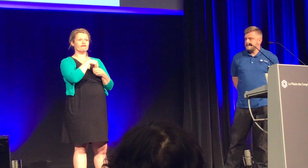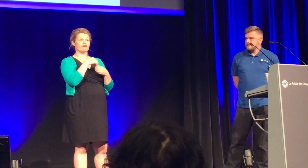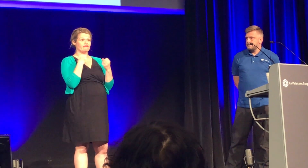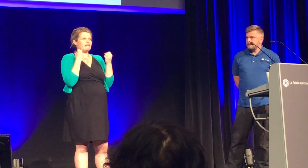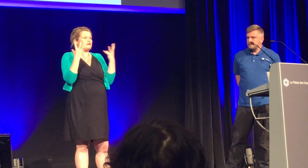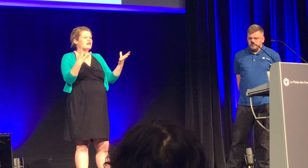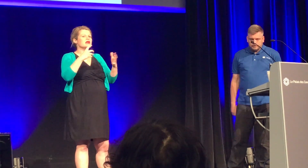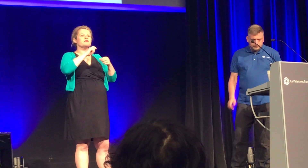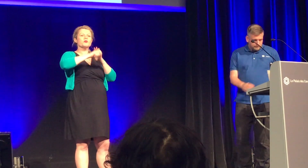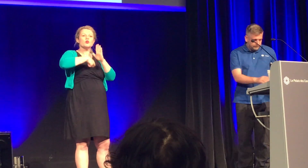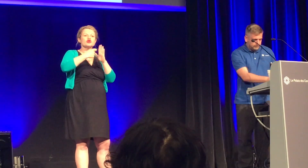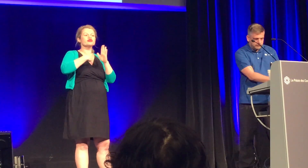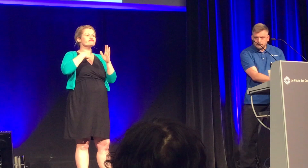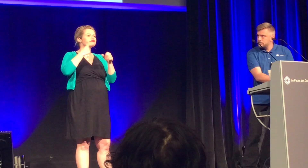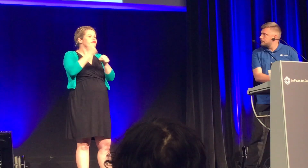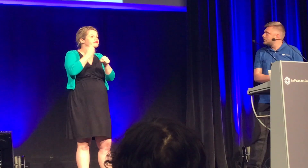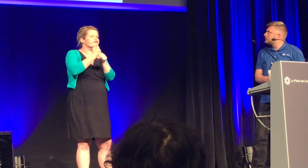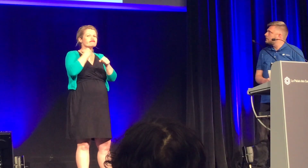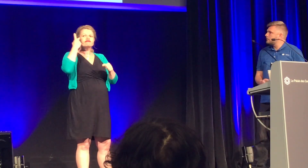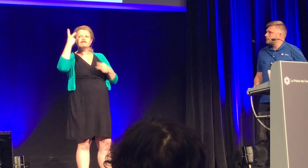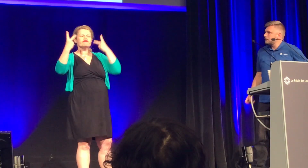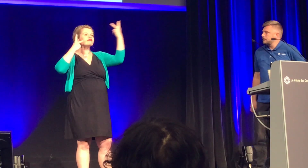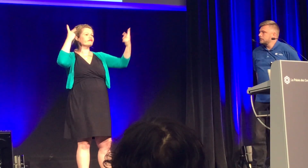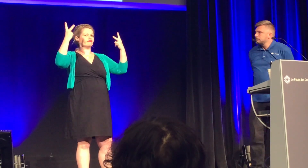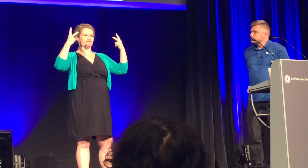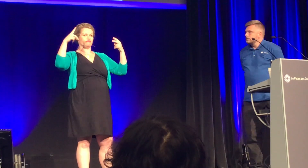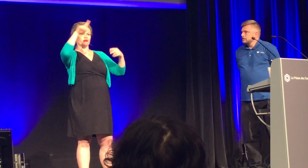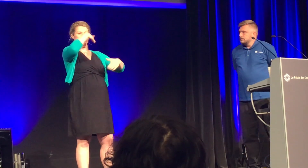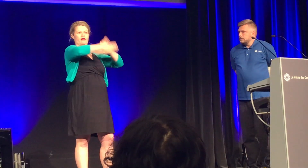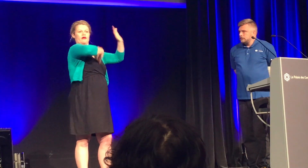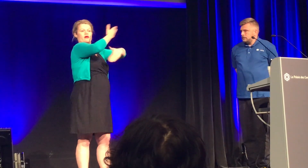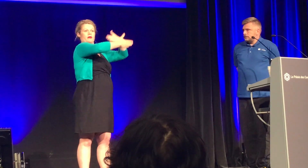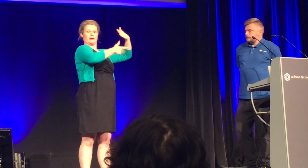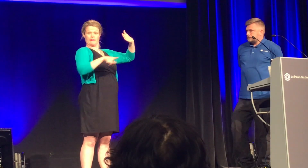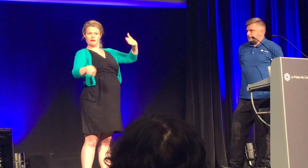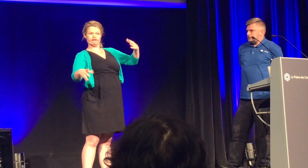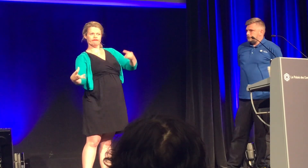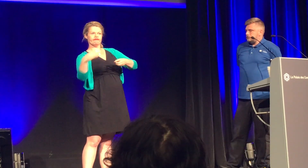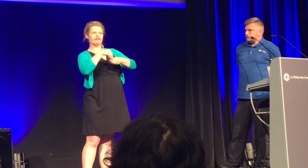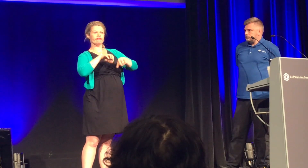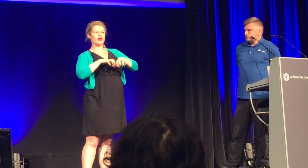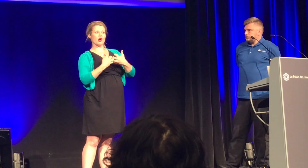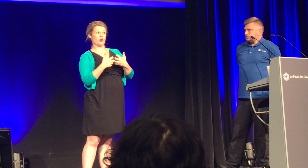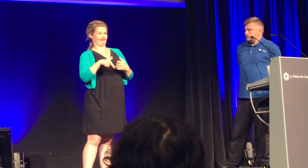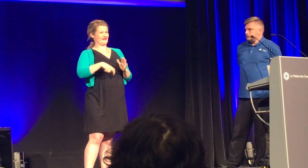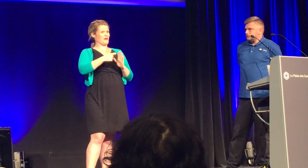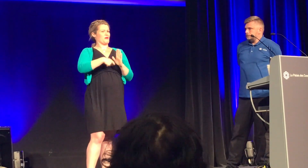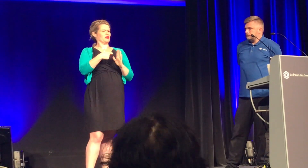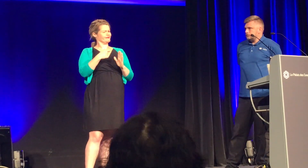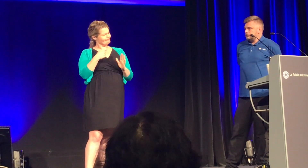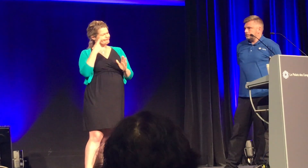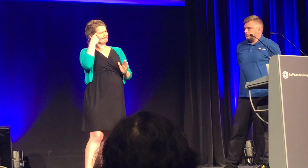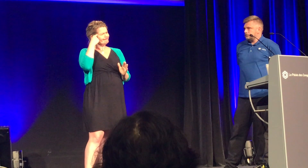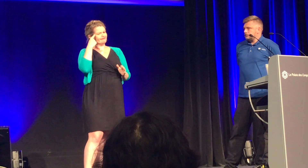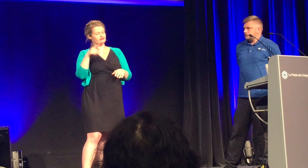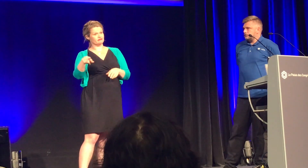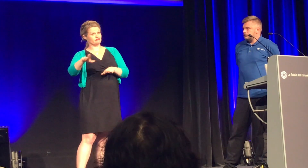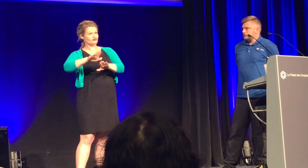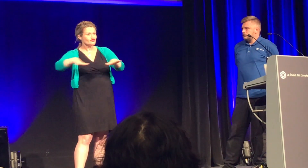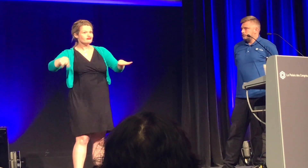Now, as adults, of course, we're creating these resources and we're encouraging teachers to use them, but what we see is that children